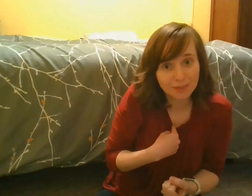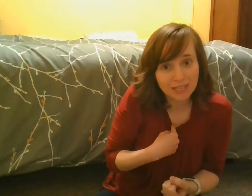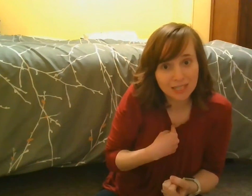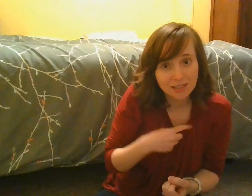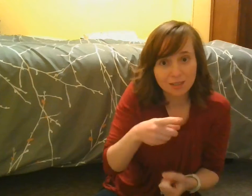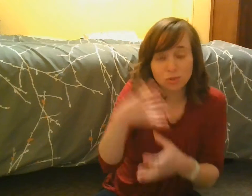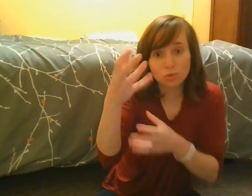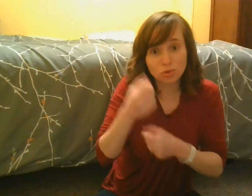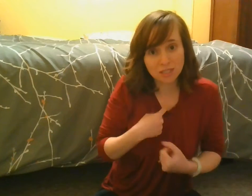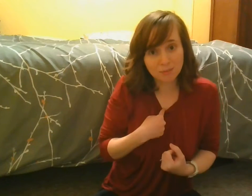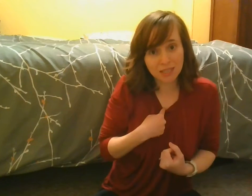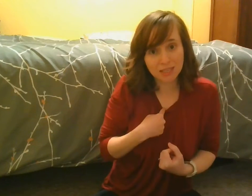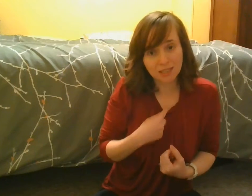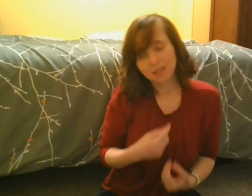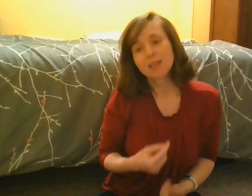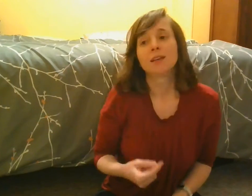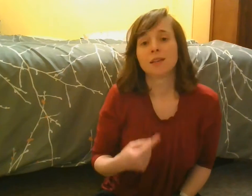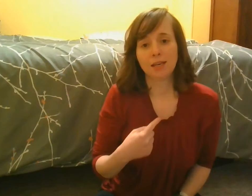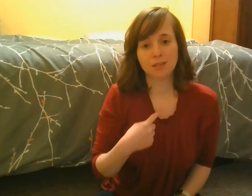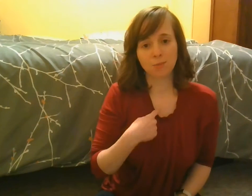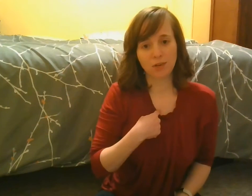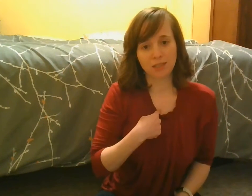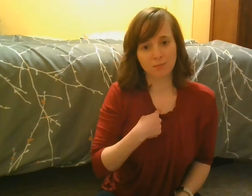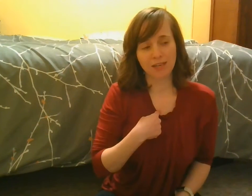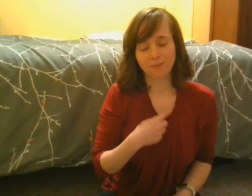me? You trust me? And it's pointing to me.